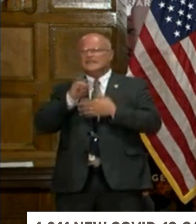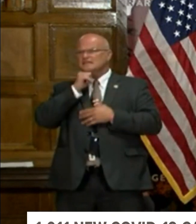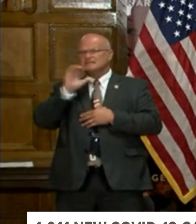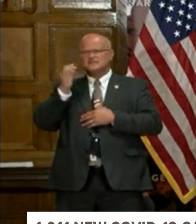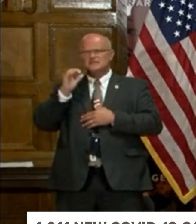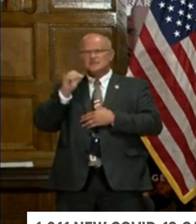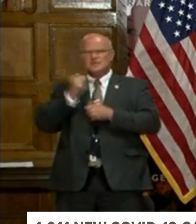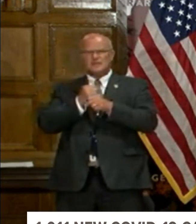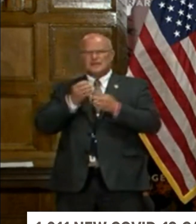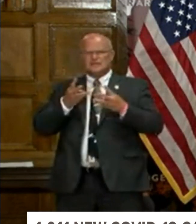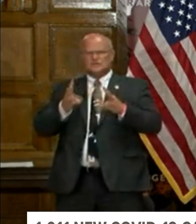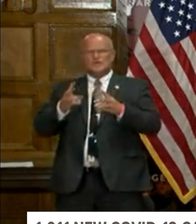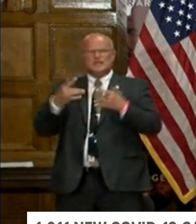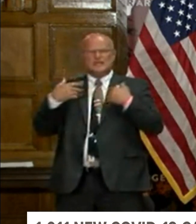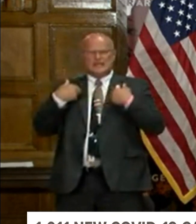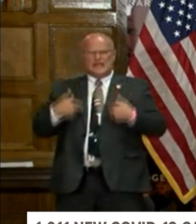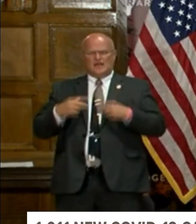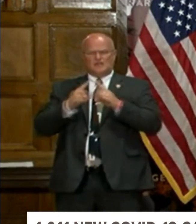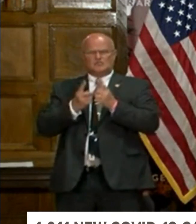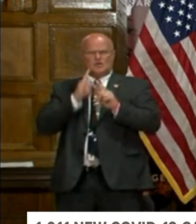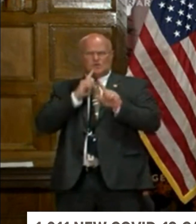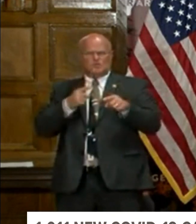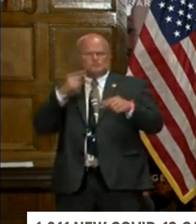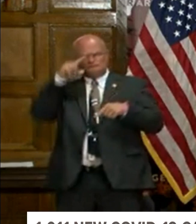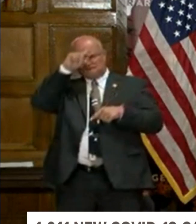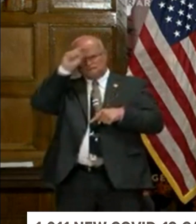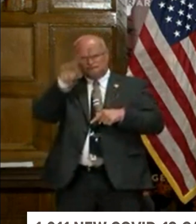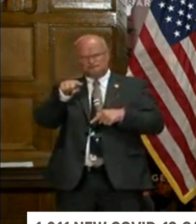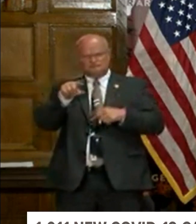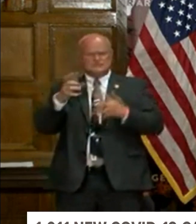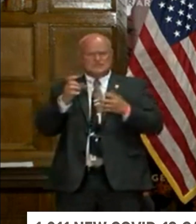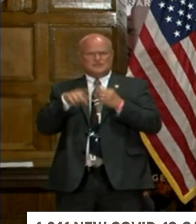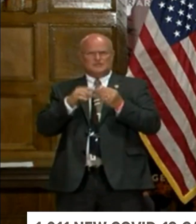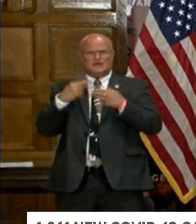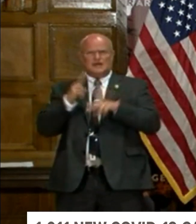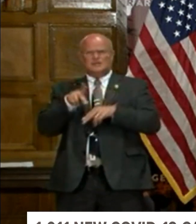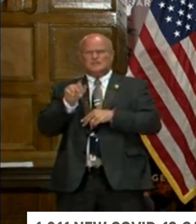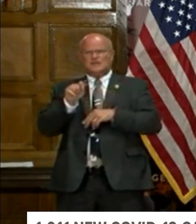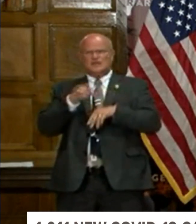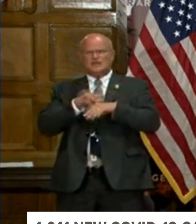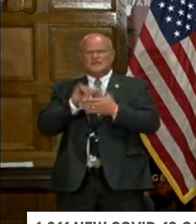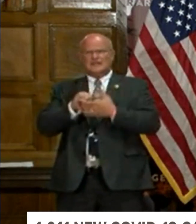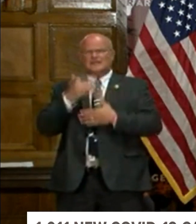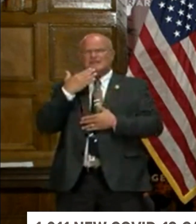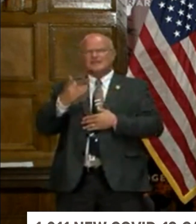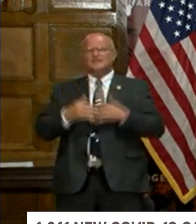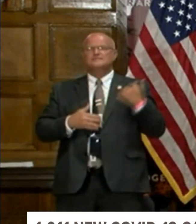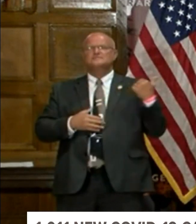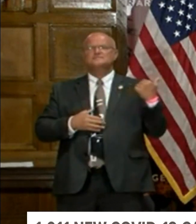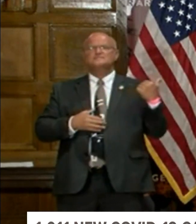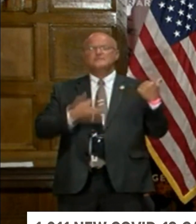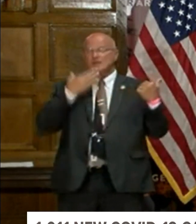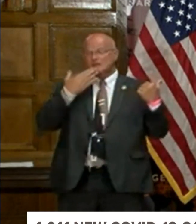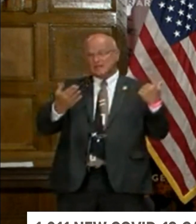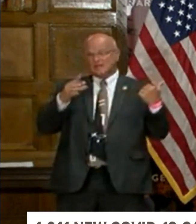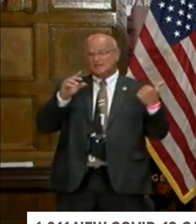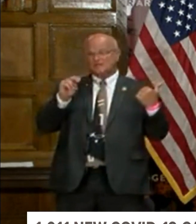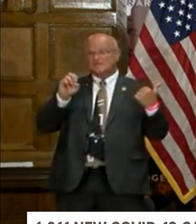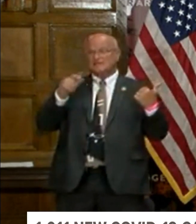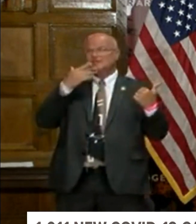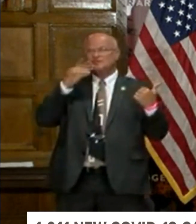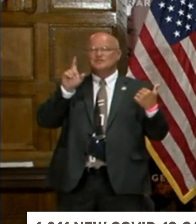be making its way into the health department report, and I was wondering if there's an update on that. Thank you. Thank you, Neil, and those are good